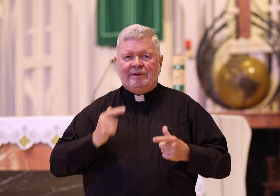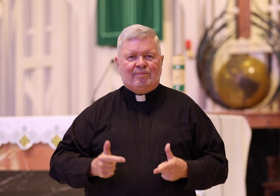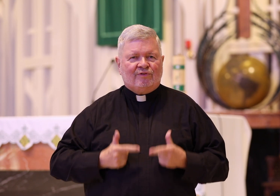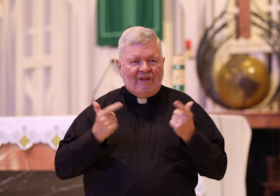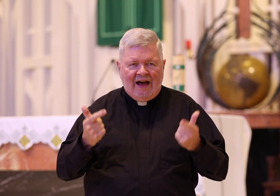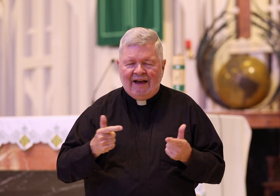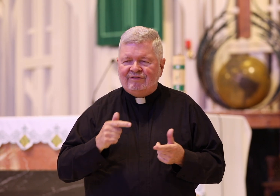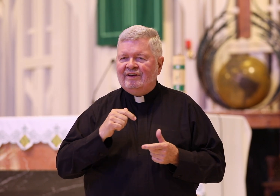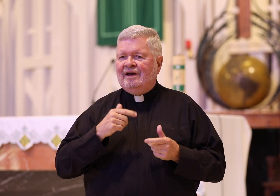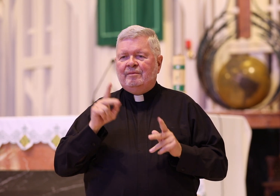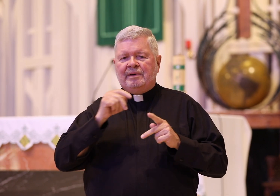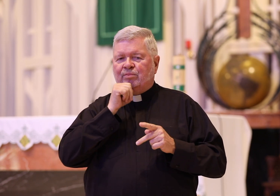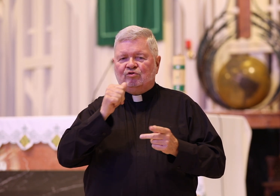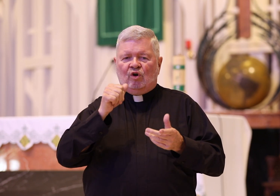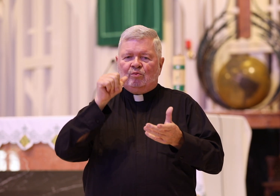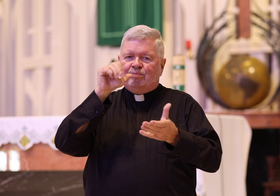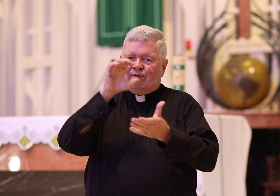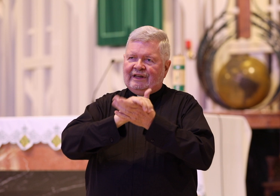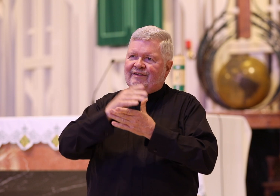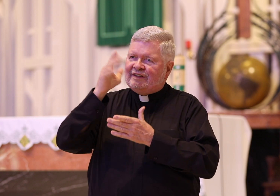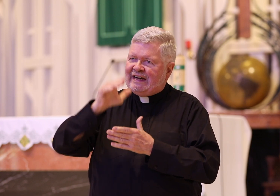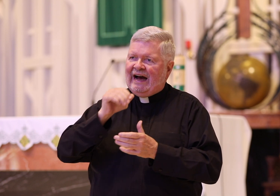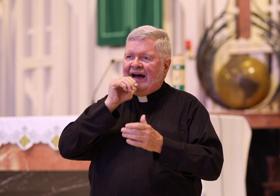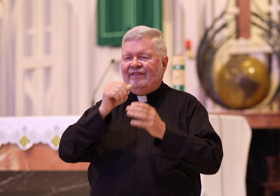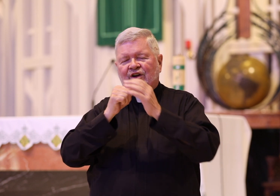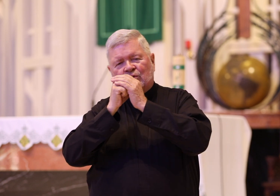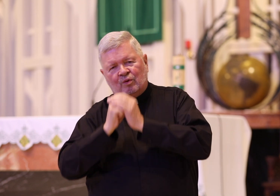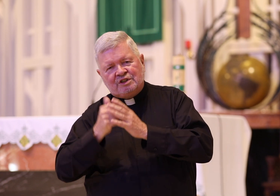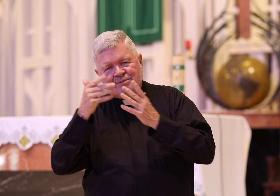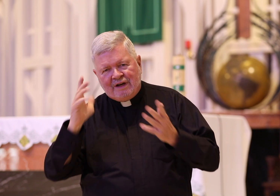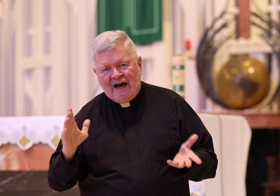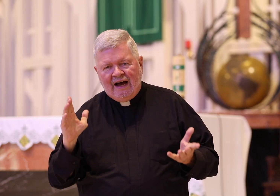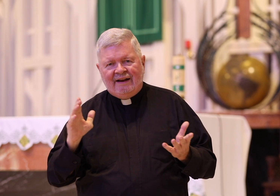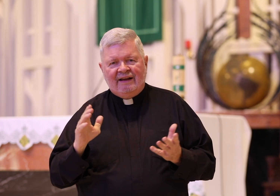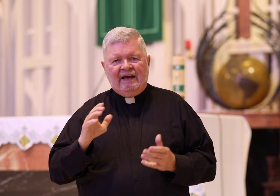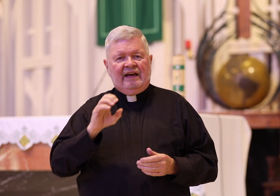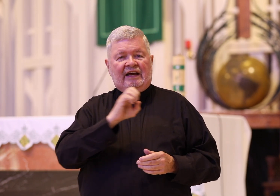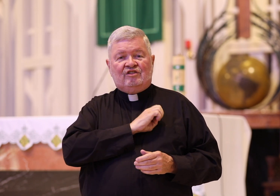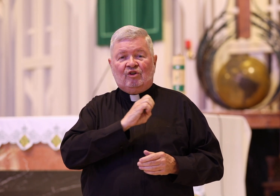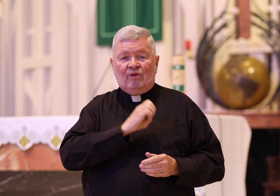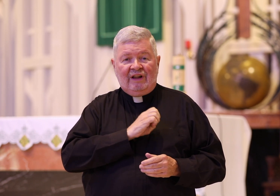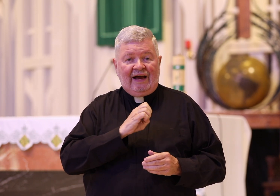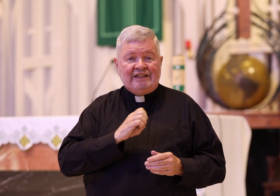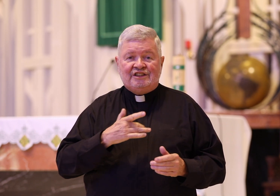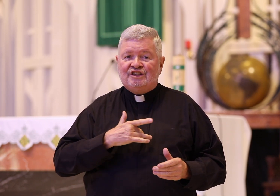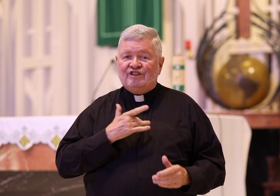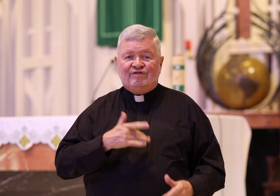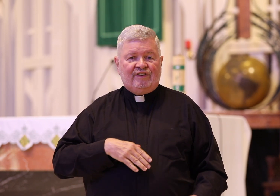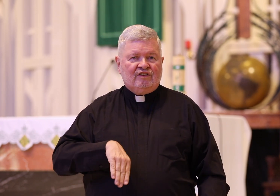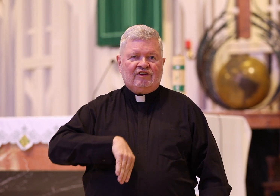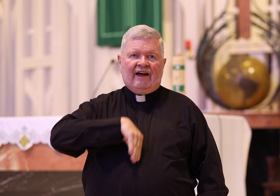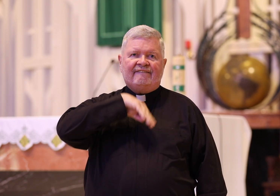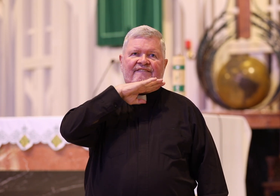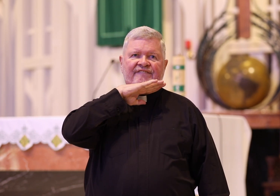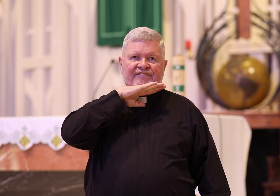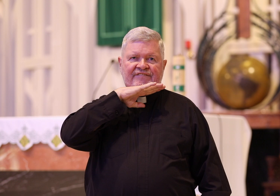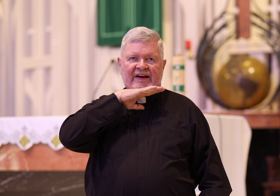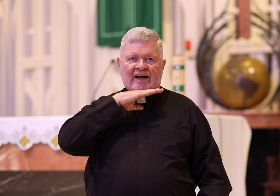people's lives. People don't believe in God, they don't worship God. And so Elijah just feels kind of fed